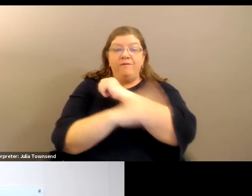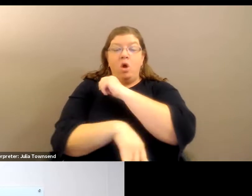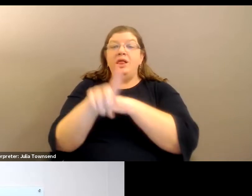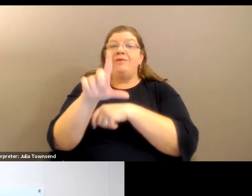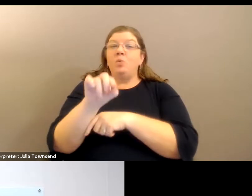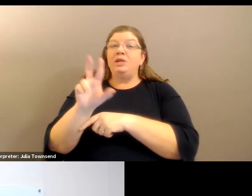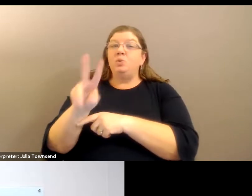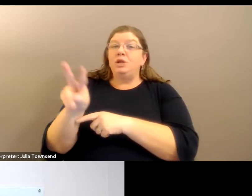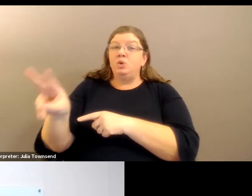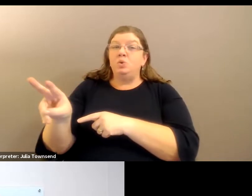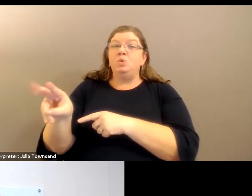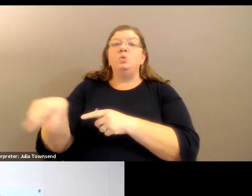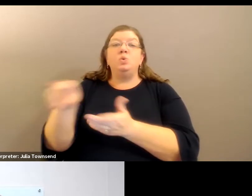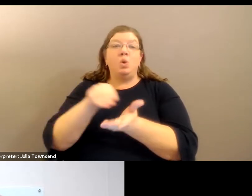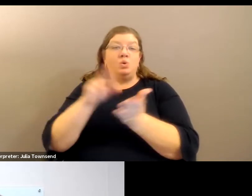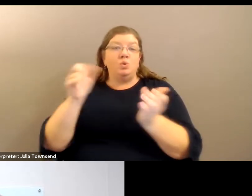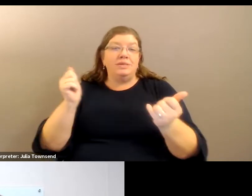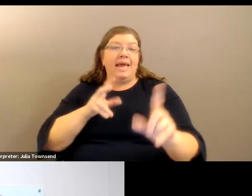2022.